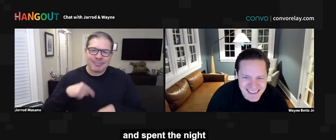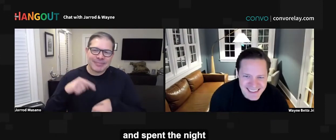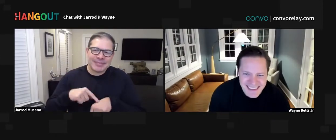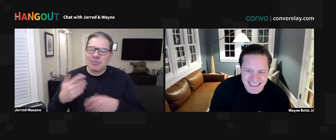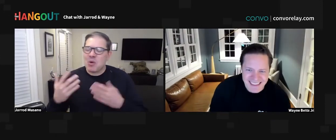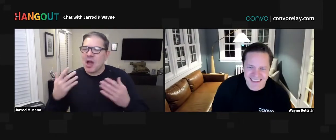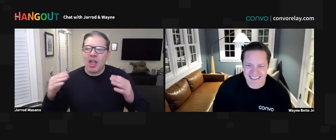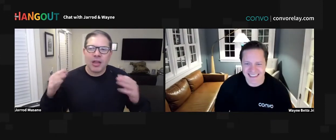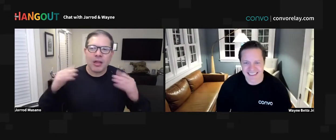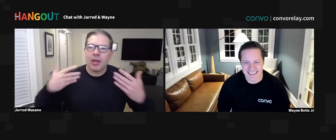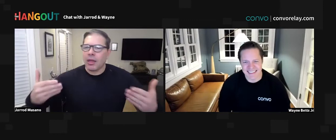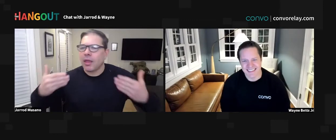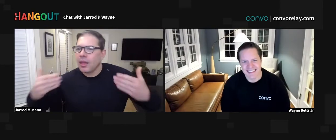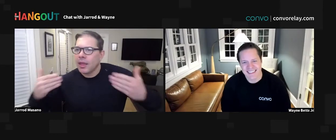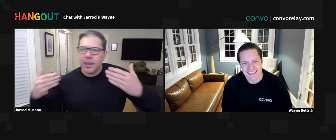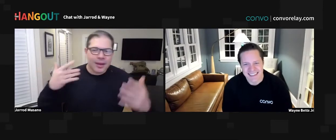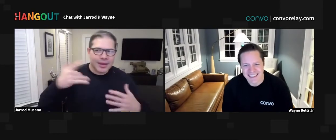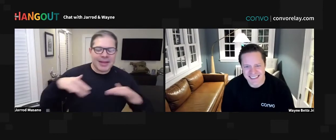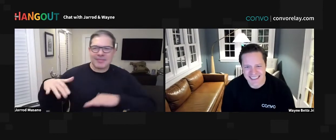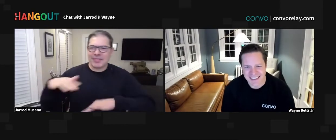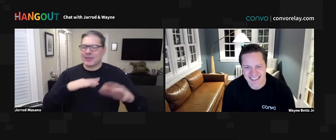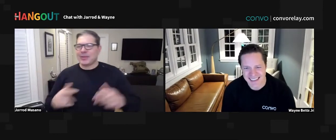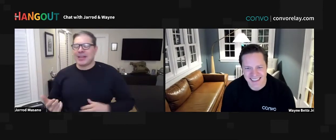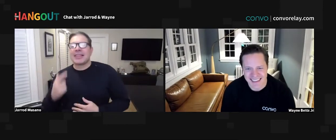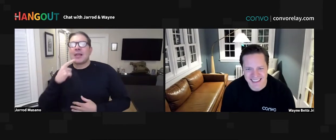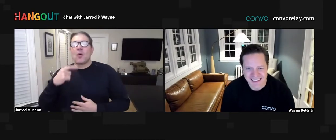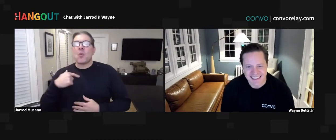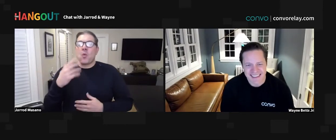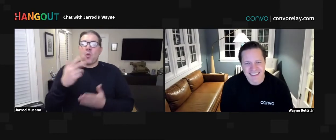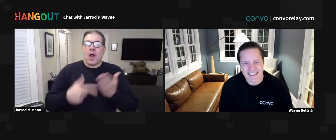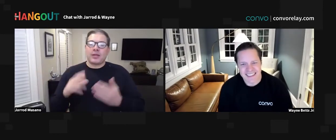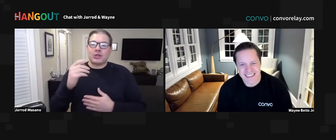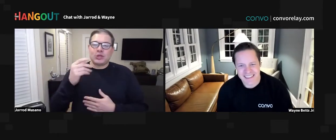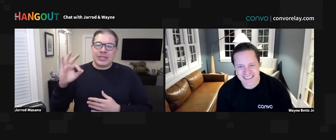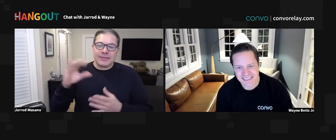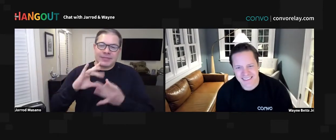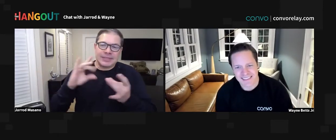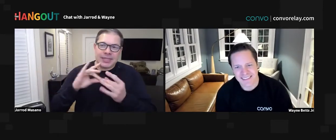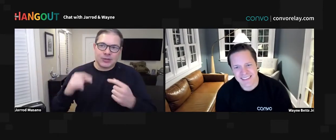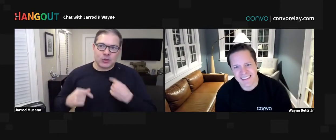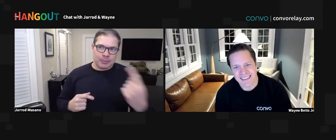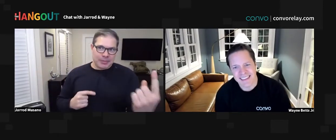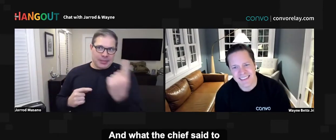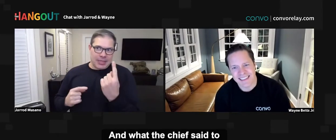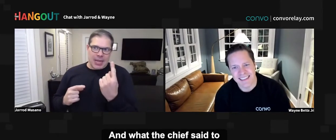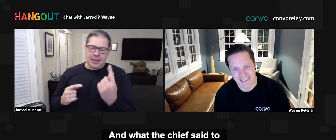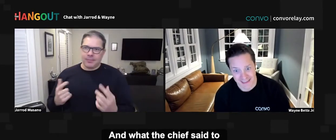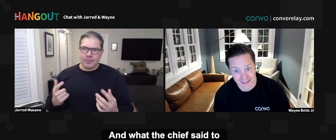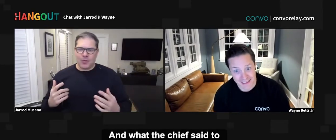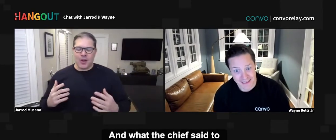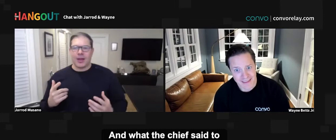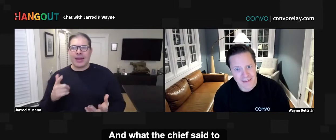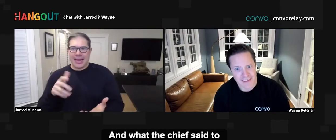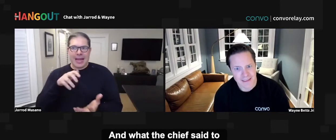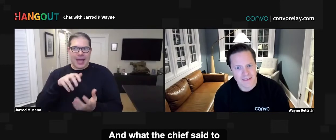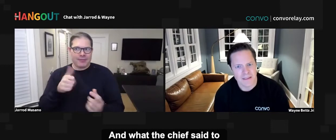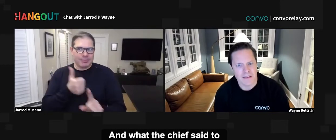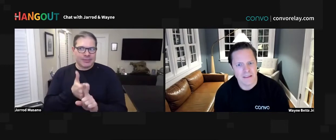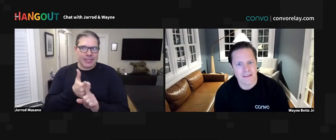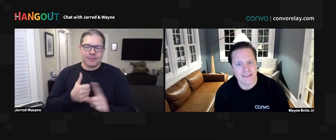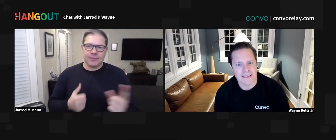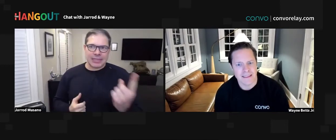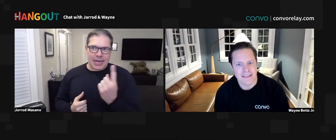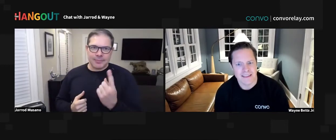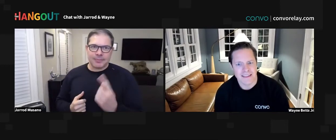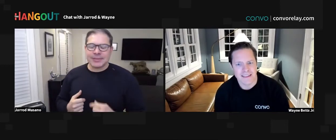the night or something, you know? Yeah, those were crazy times. Oh yeah. And what the chief said to me when he came